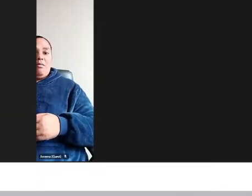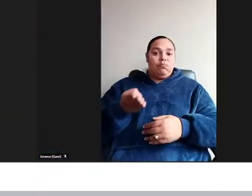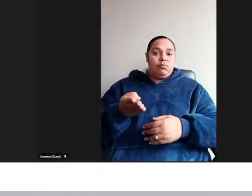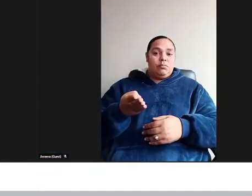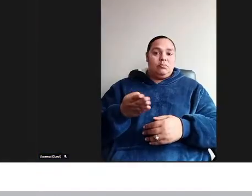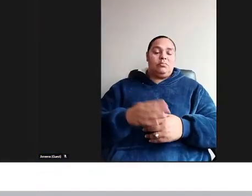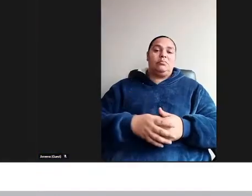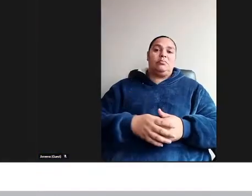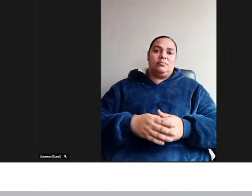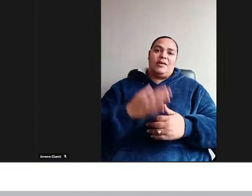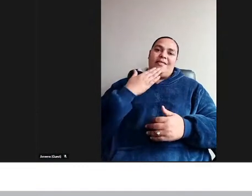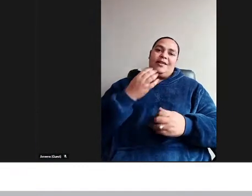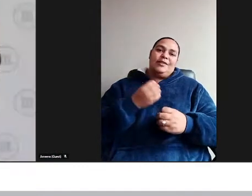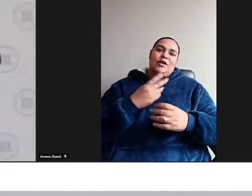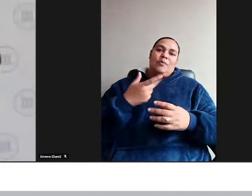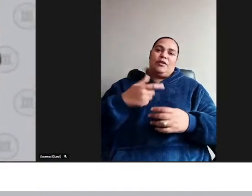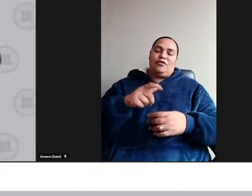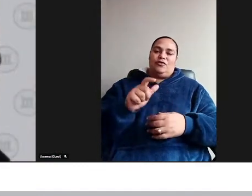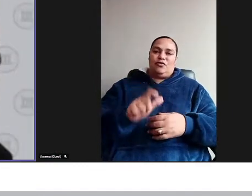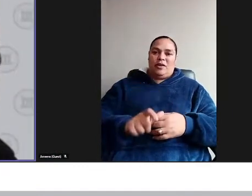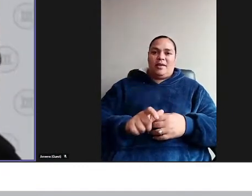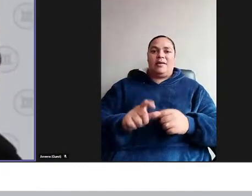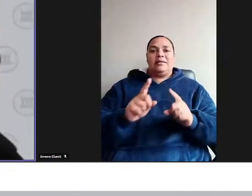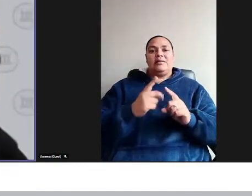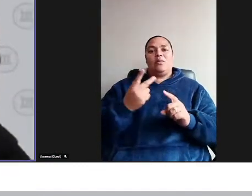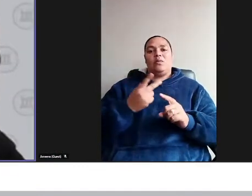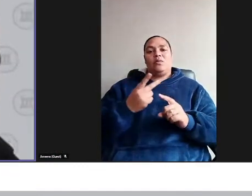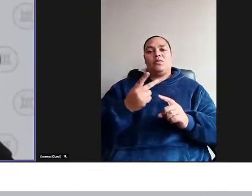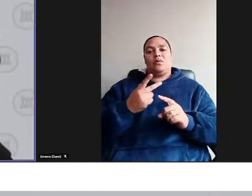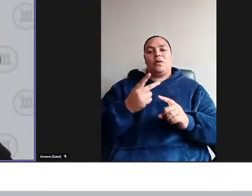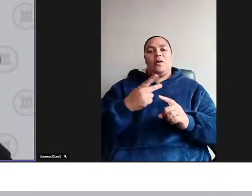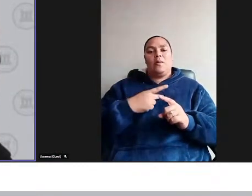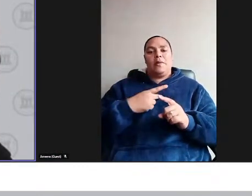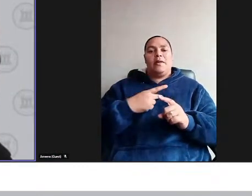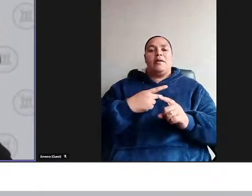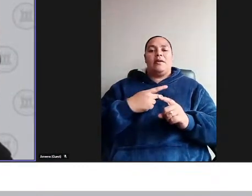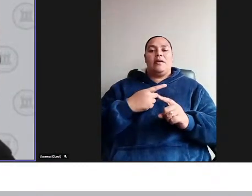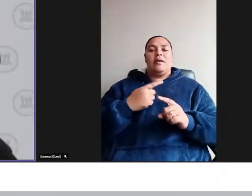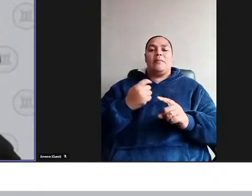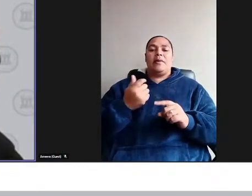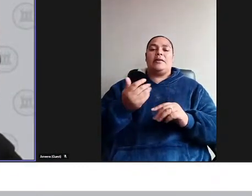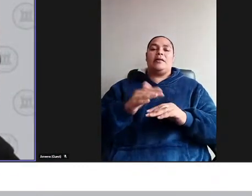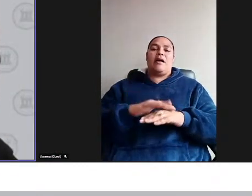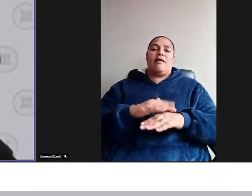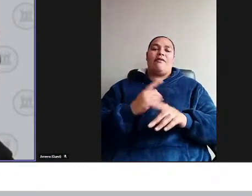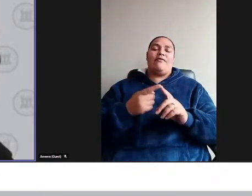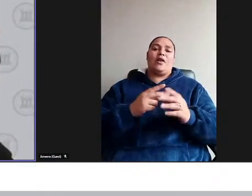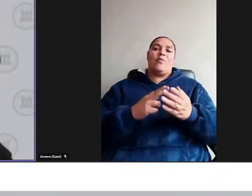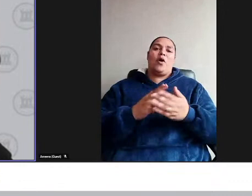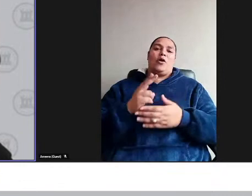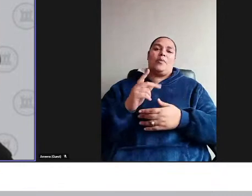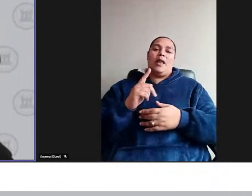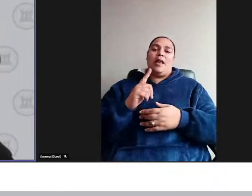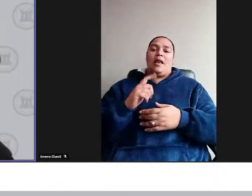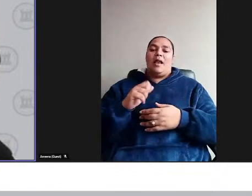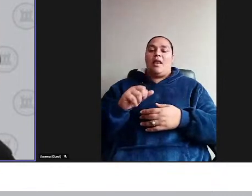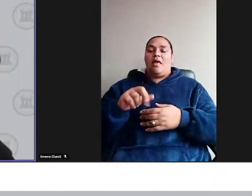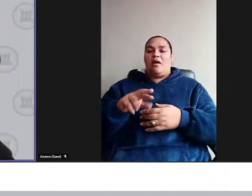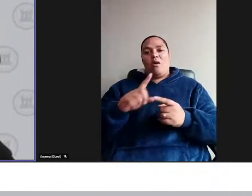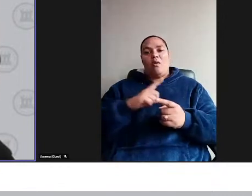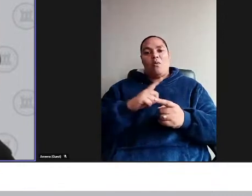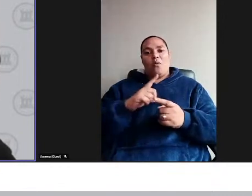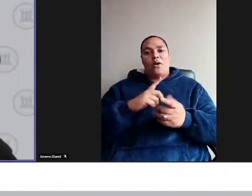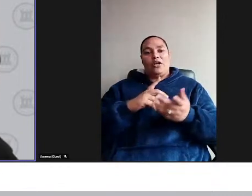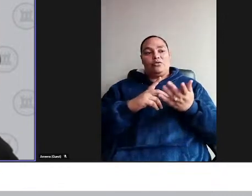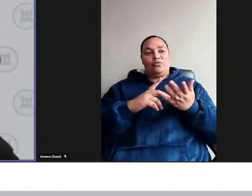Thank you very much, Chair. And I'm partly covered by the request by Honourable Lecker, because I want to, on